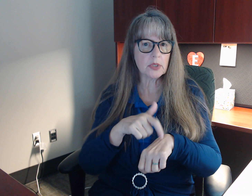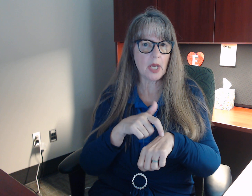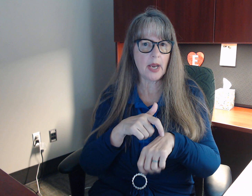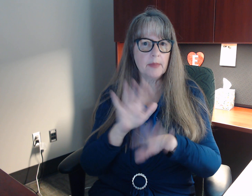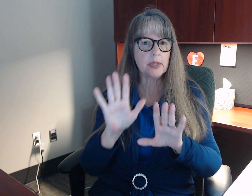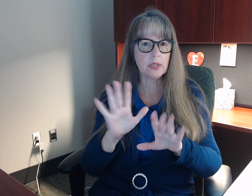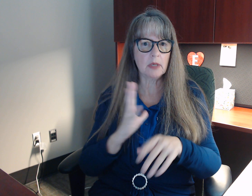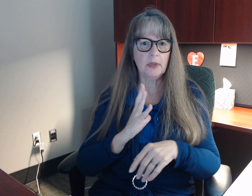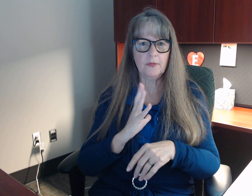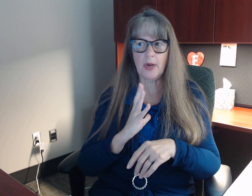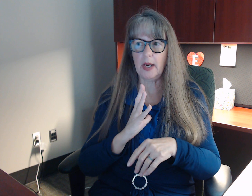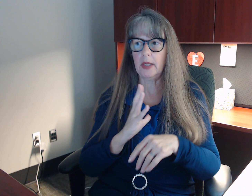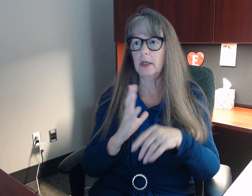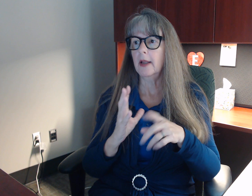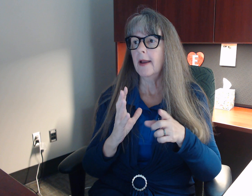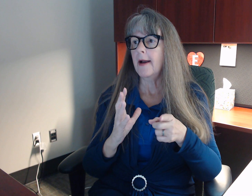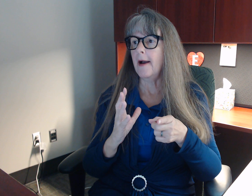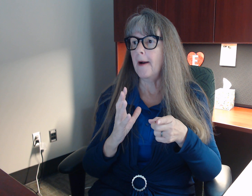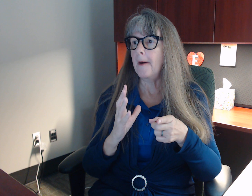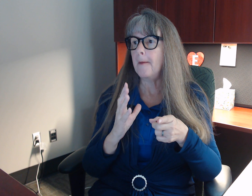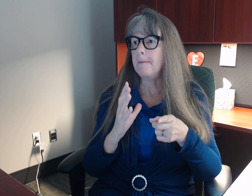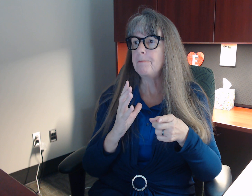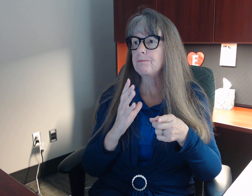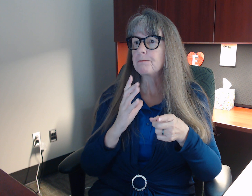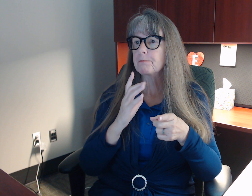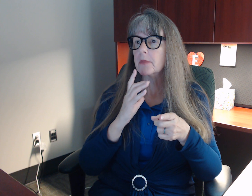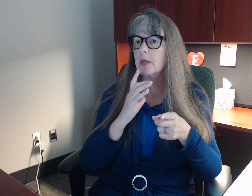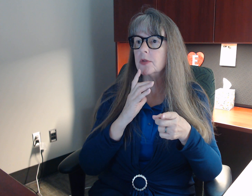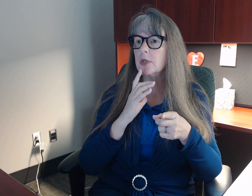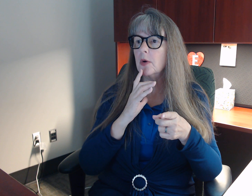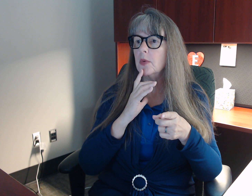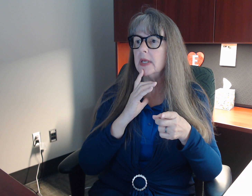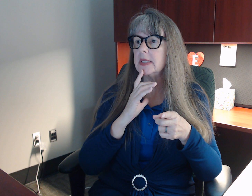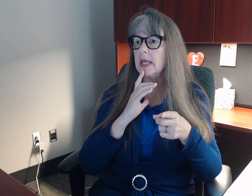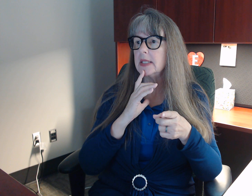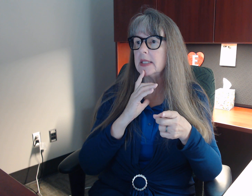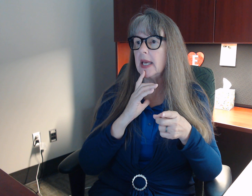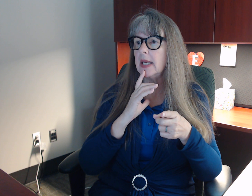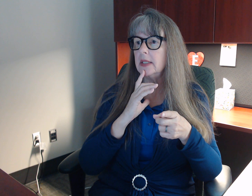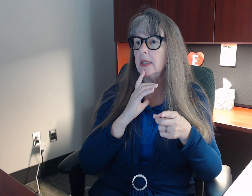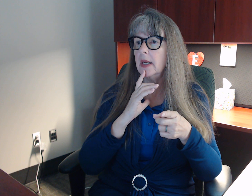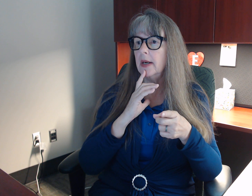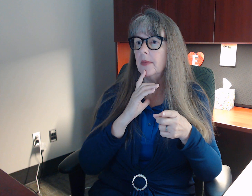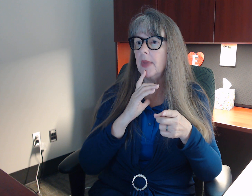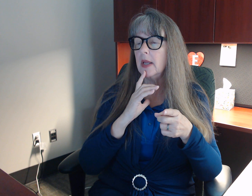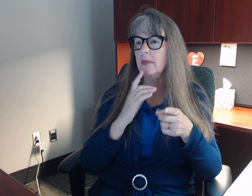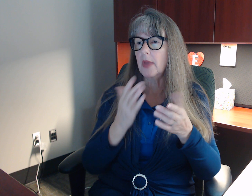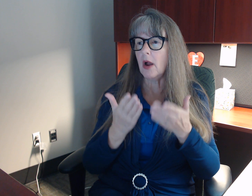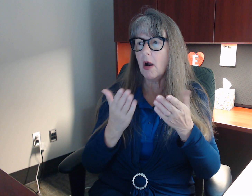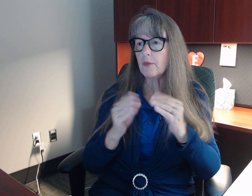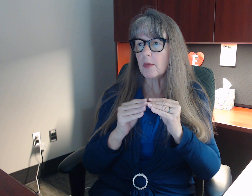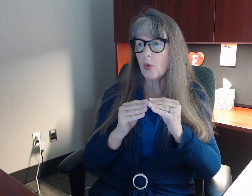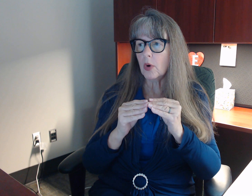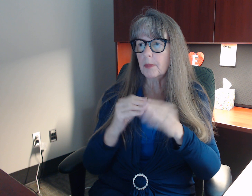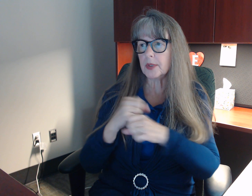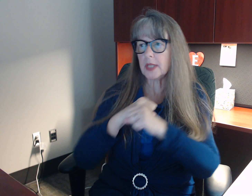time is going to be fine. So it says that they offer more